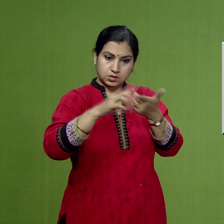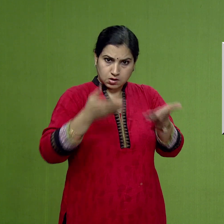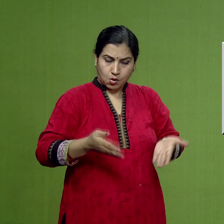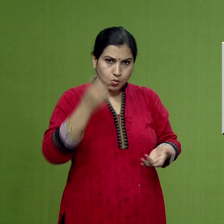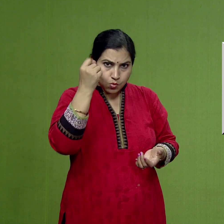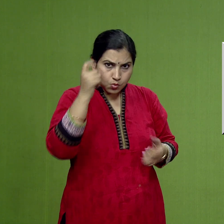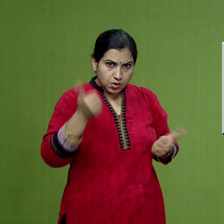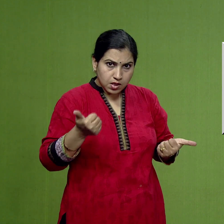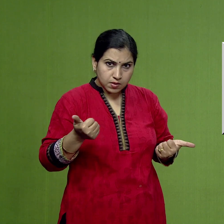Yes.